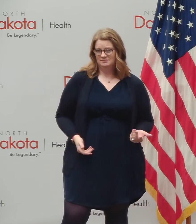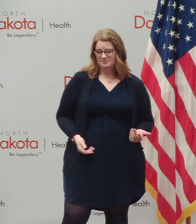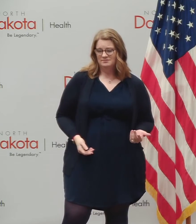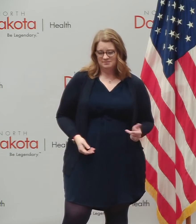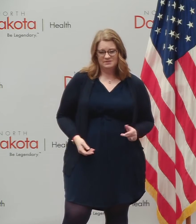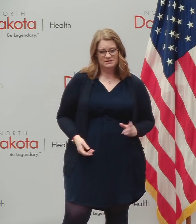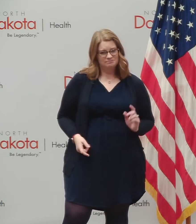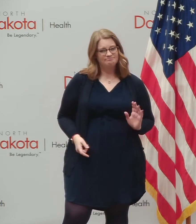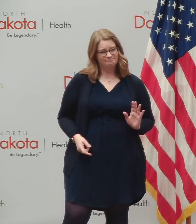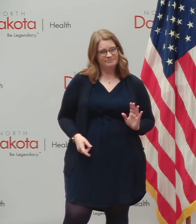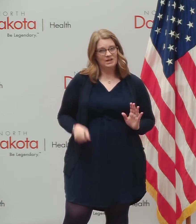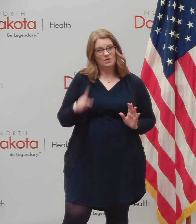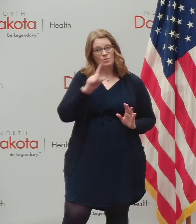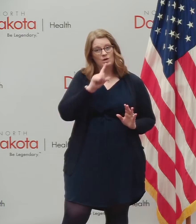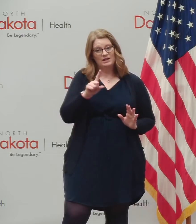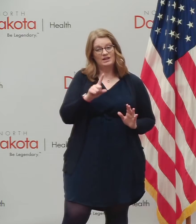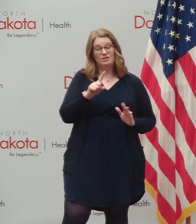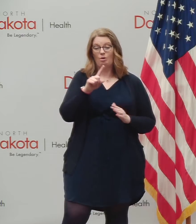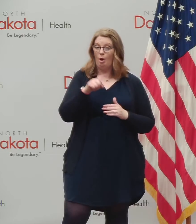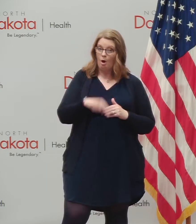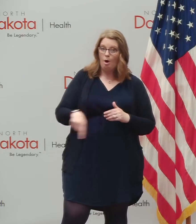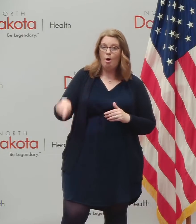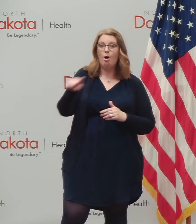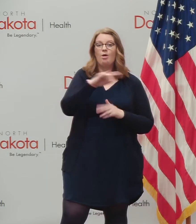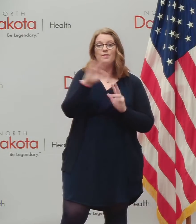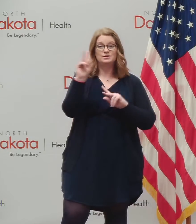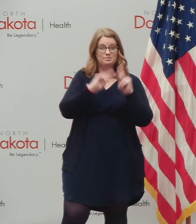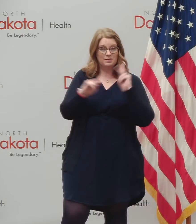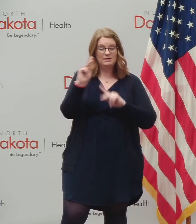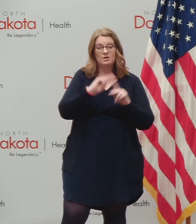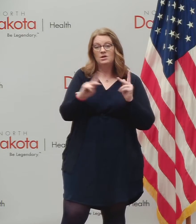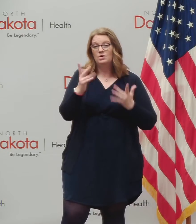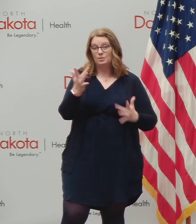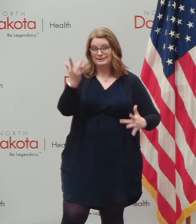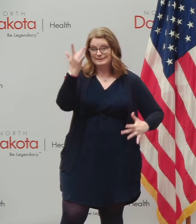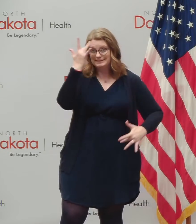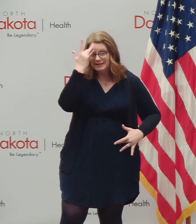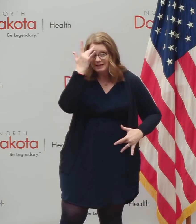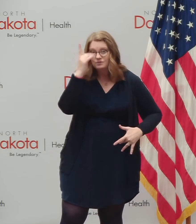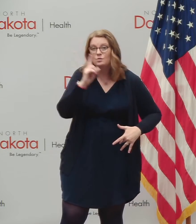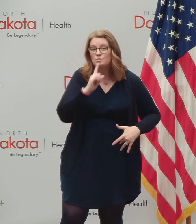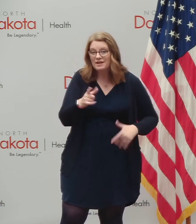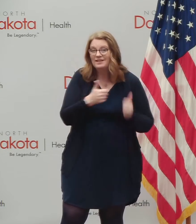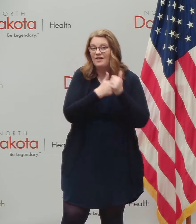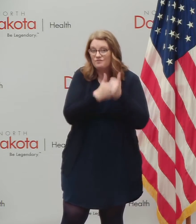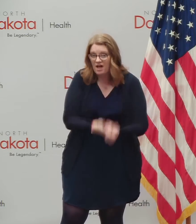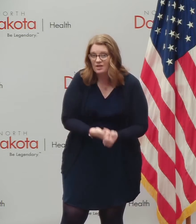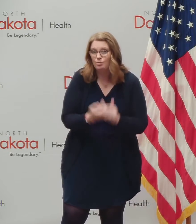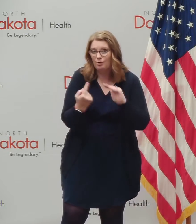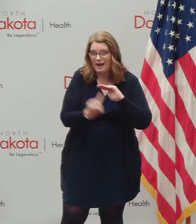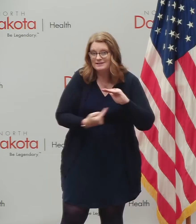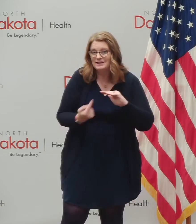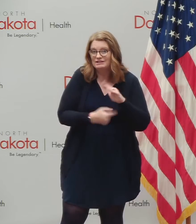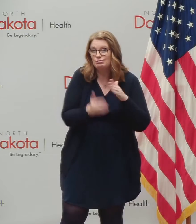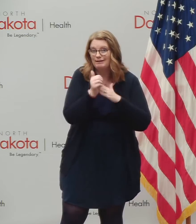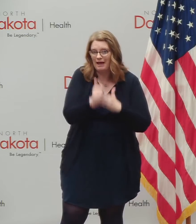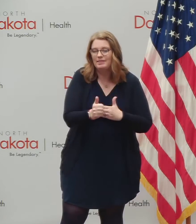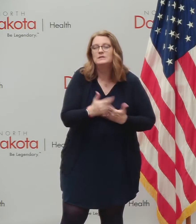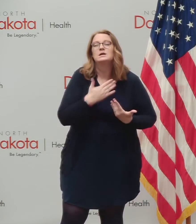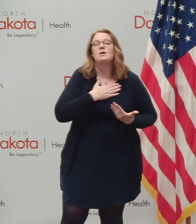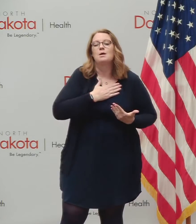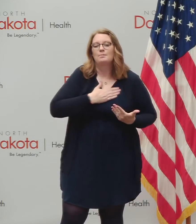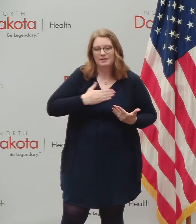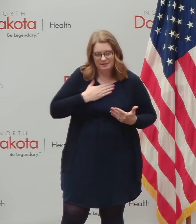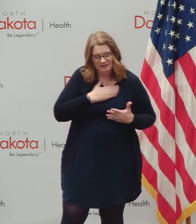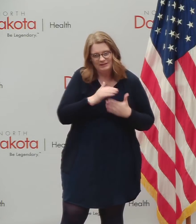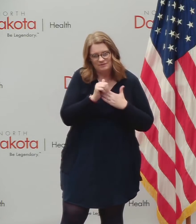disease. So again, we want to thank everybody who's an active positive in the state for following your isolation guidelines during